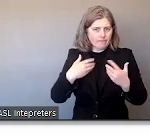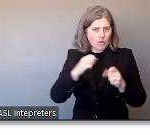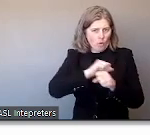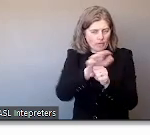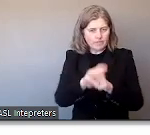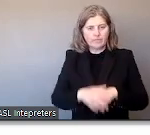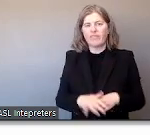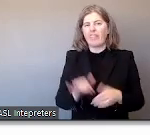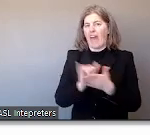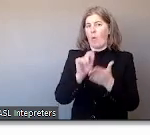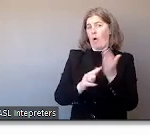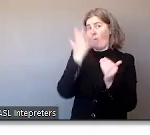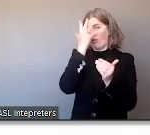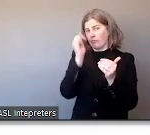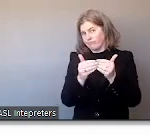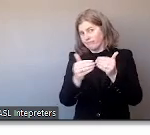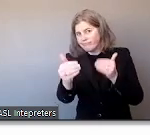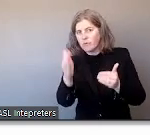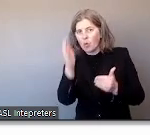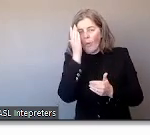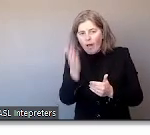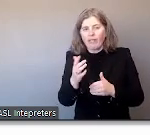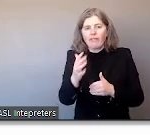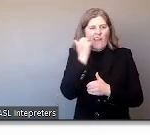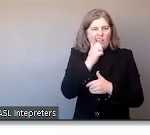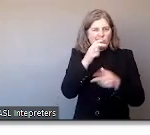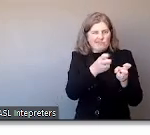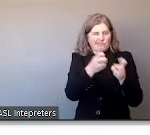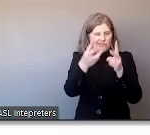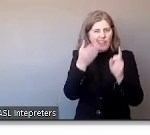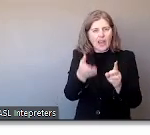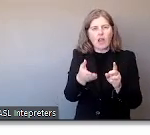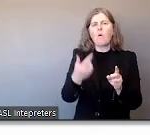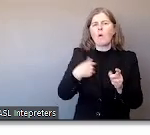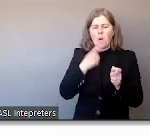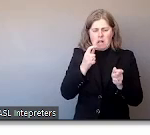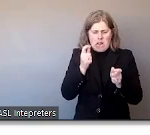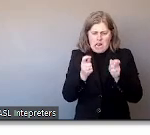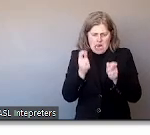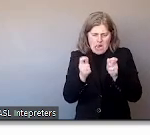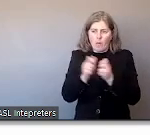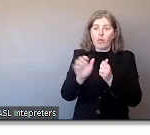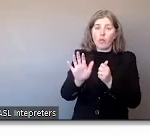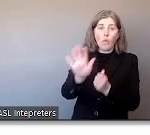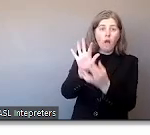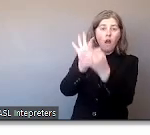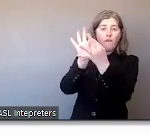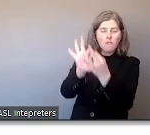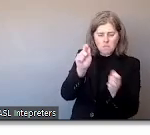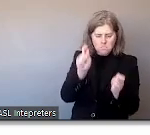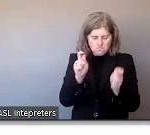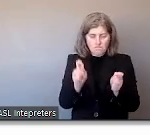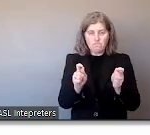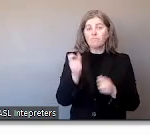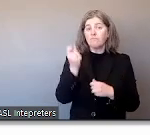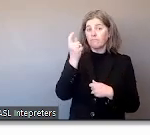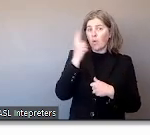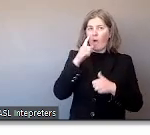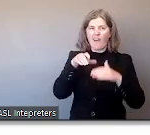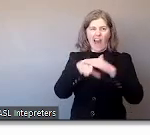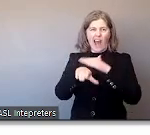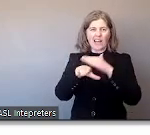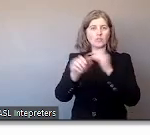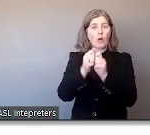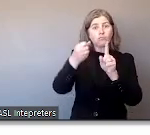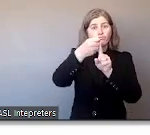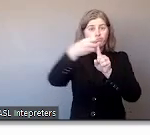that's what that's going to look like. And we'll be tweaking it a little bit with feedback from everyone. We will have access to more detailed